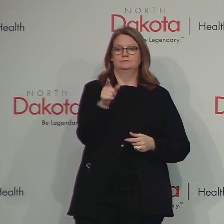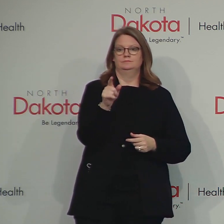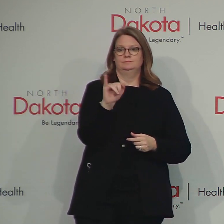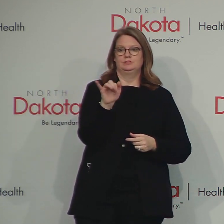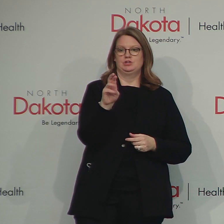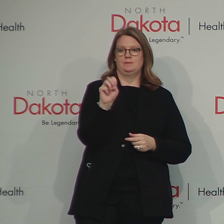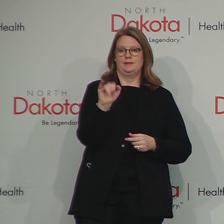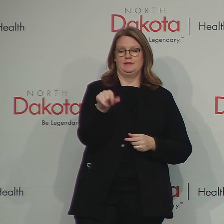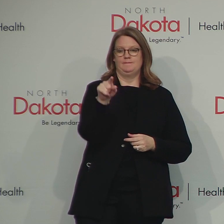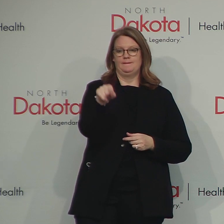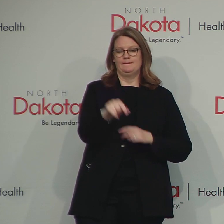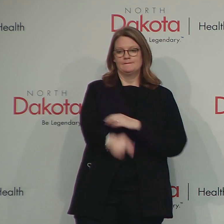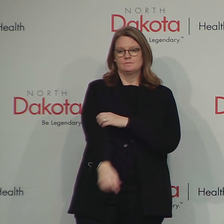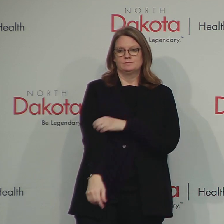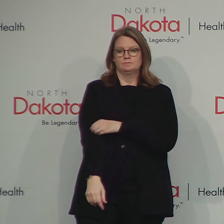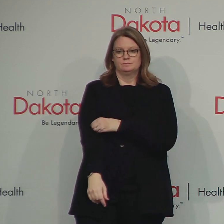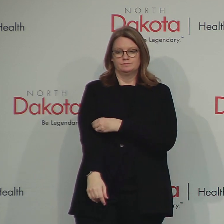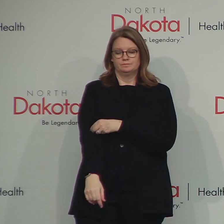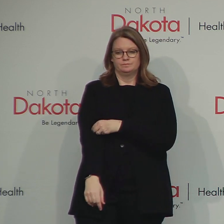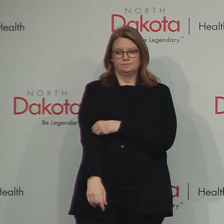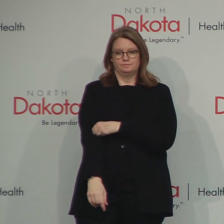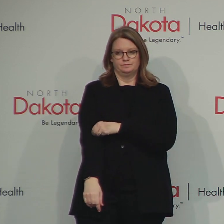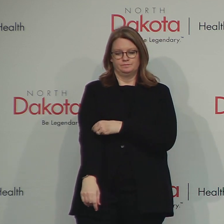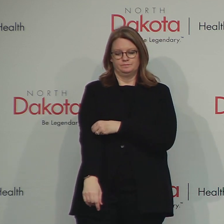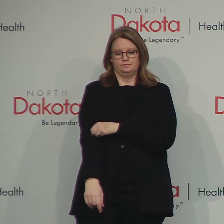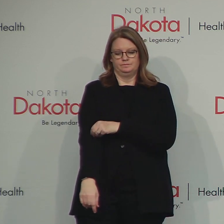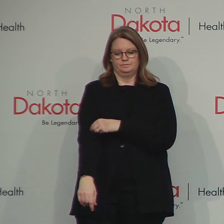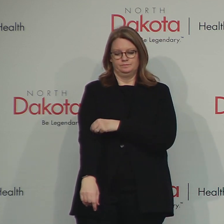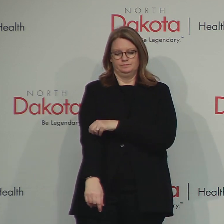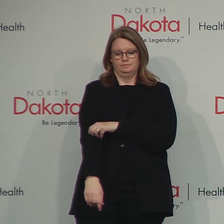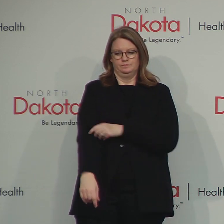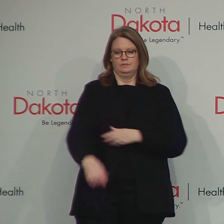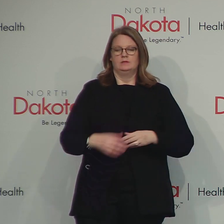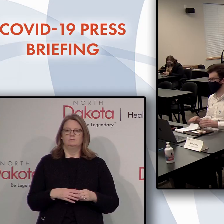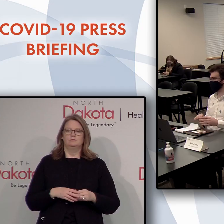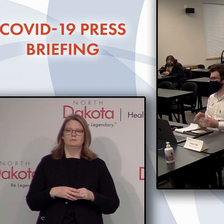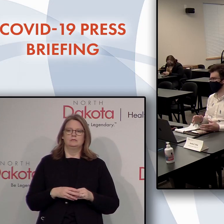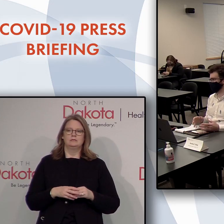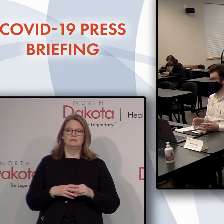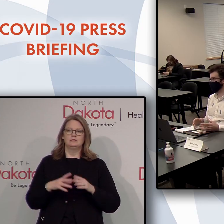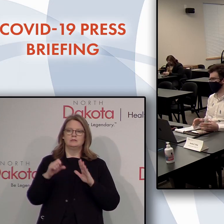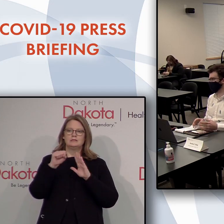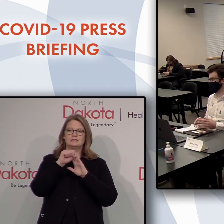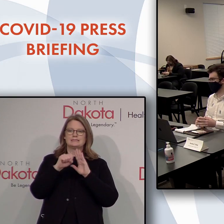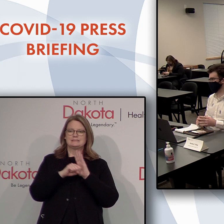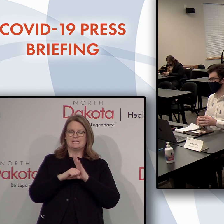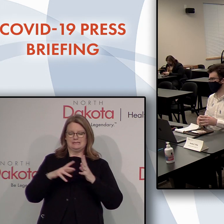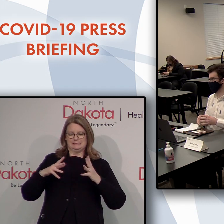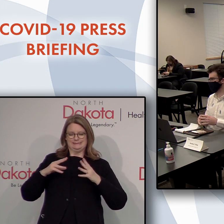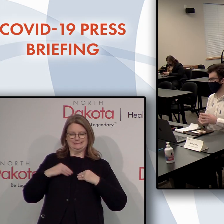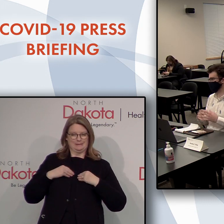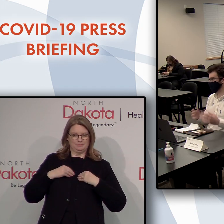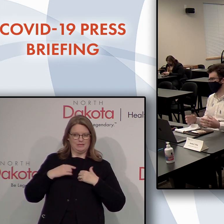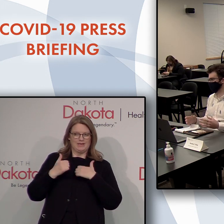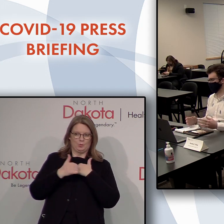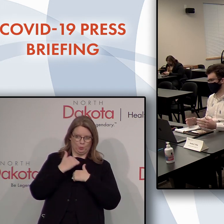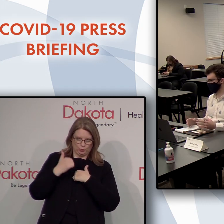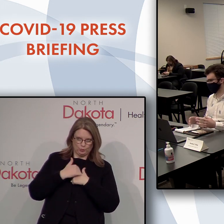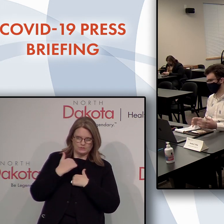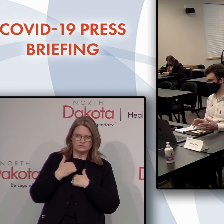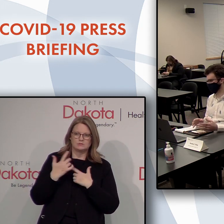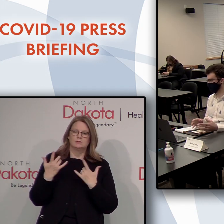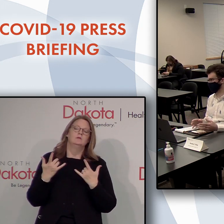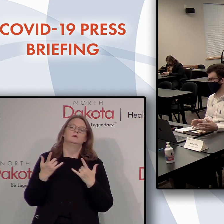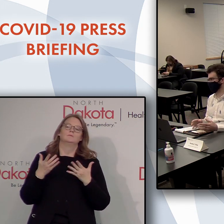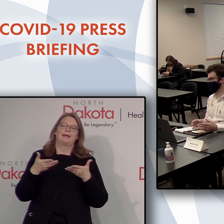Back to Jeremy. Governor, you say that the state is accepting some level of risk back by taking today's